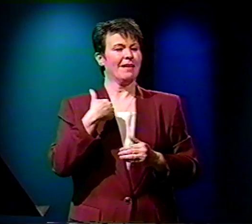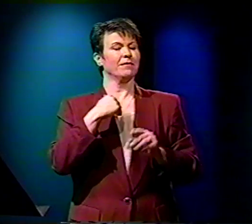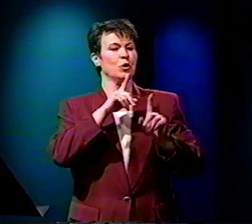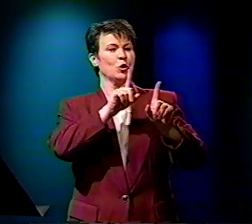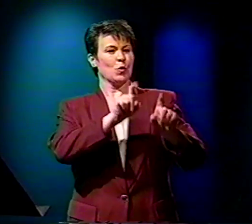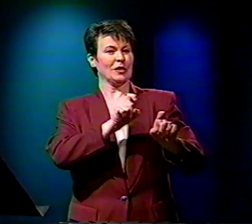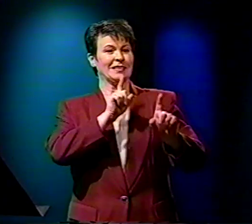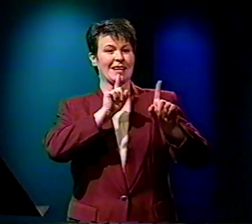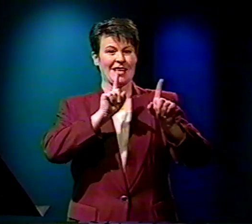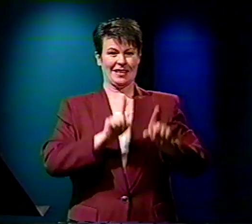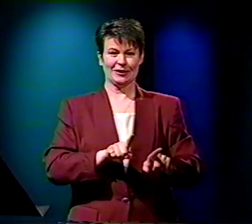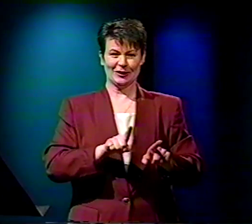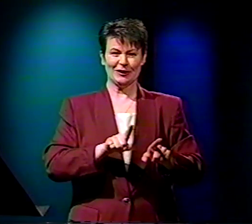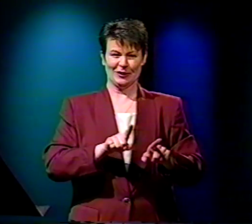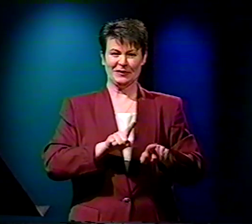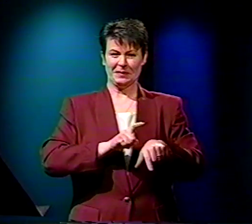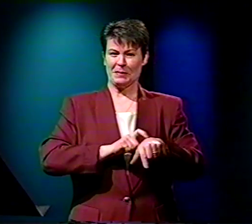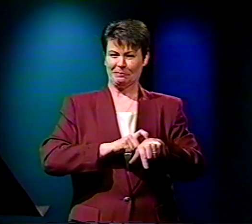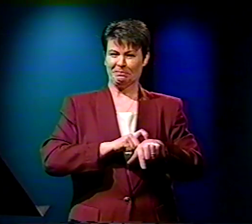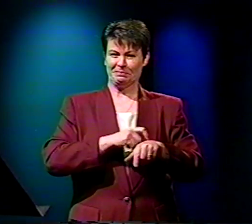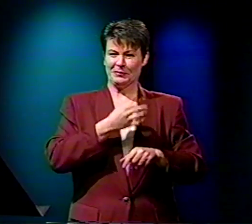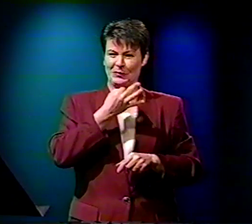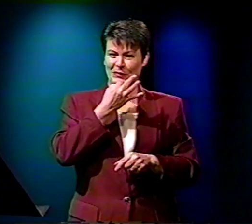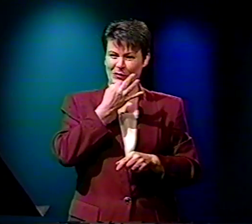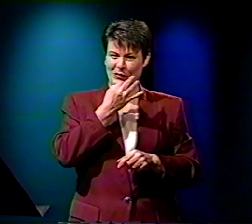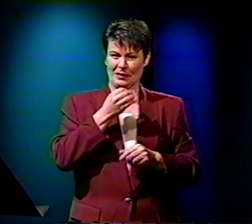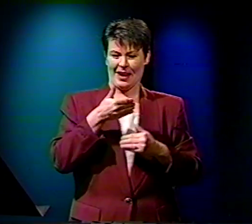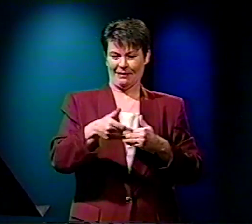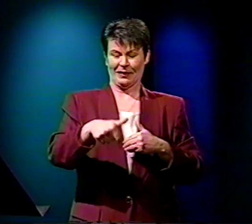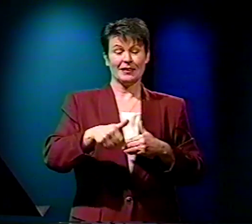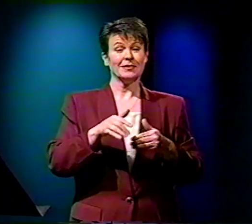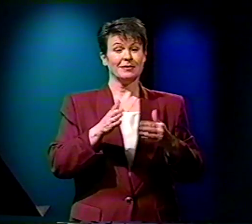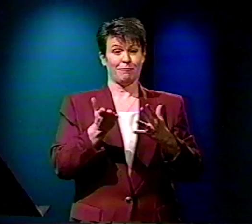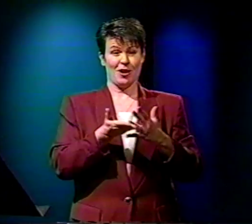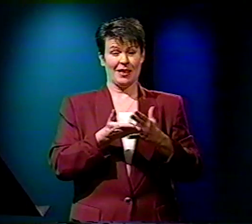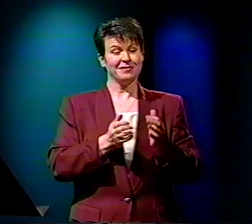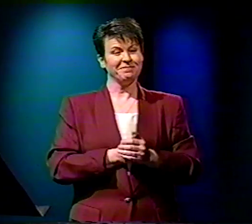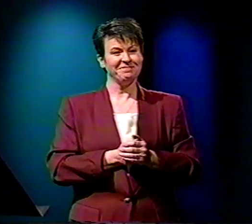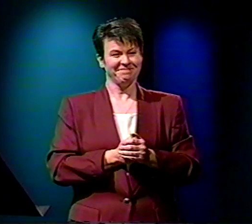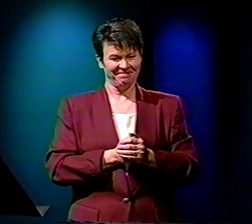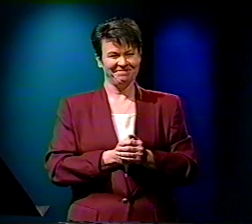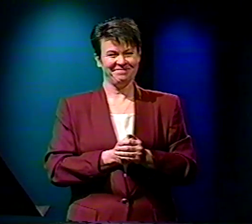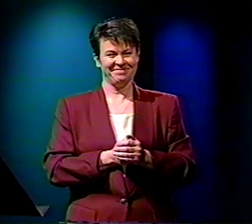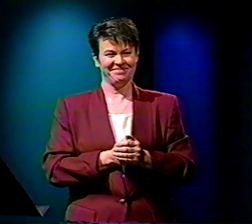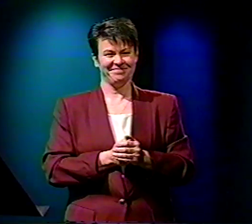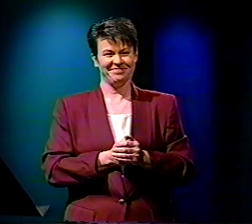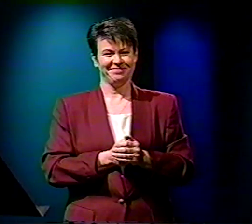you. We will have a question and answer period soon, right after our next break.